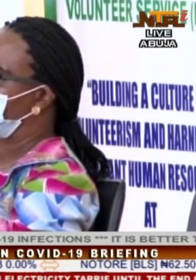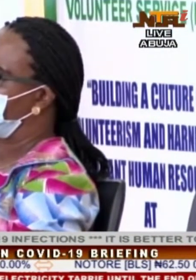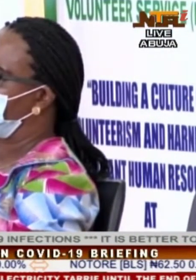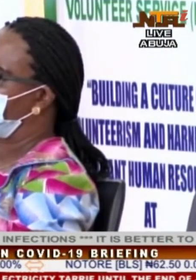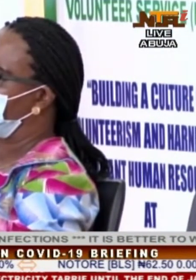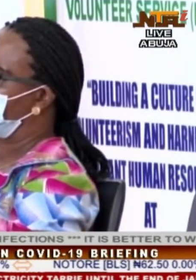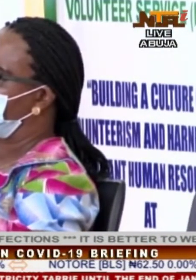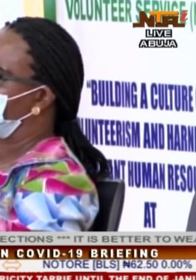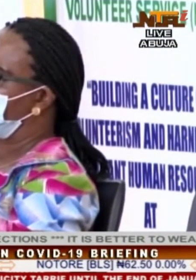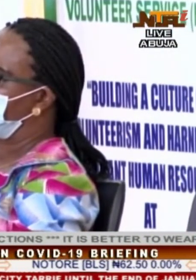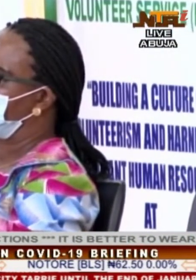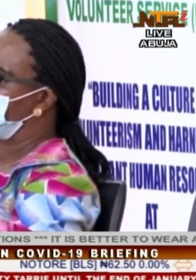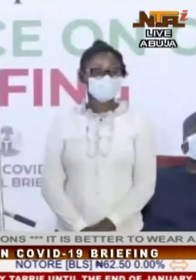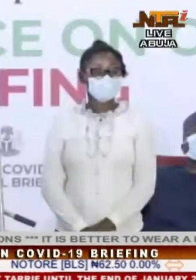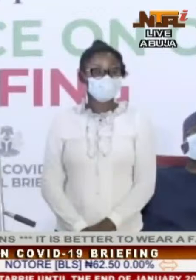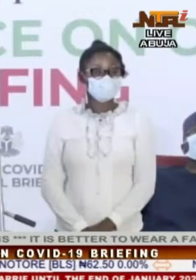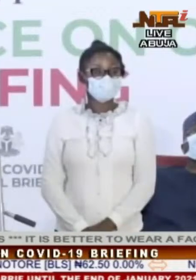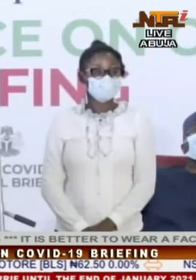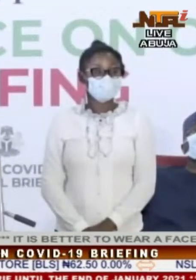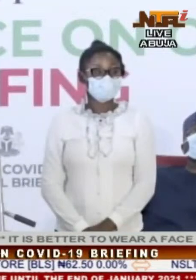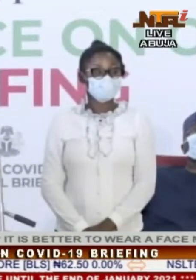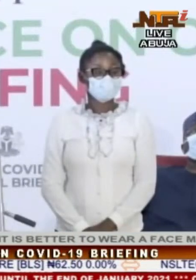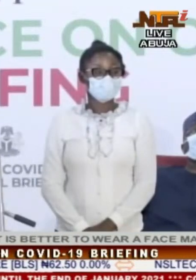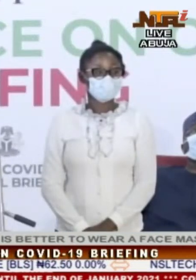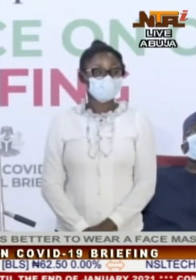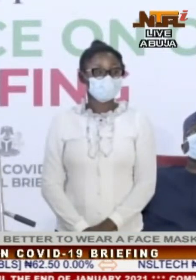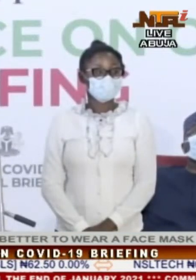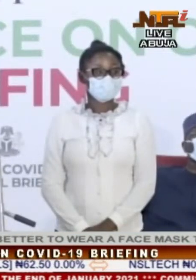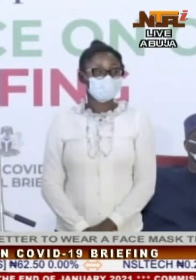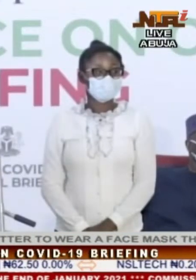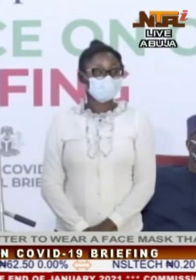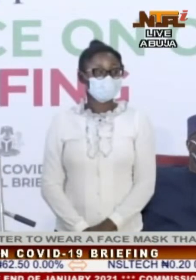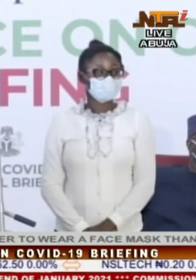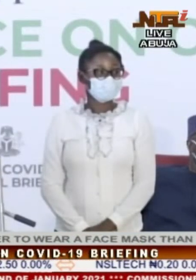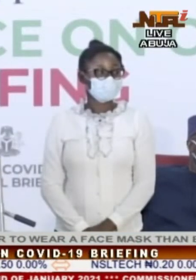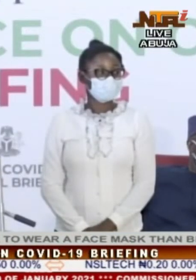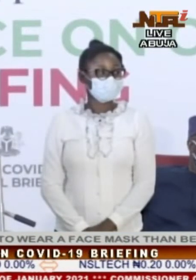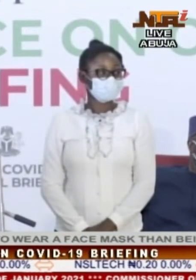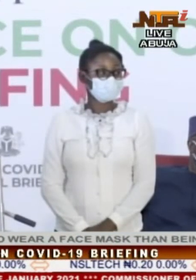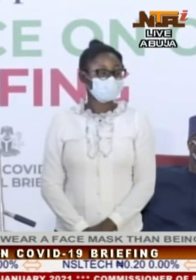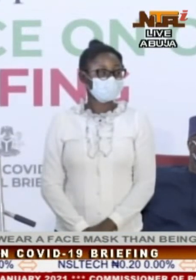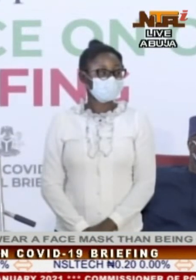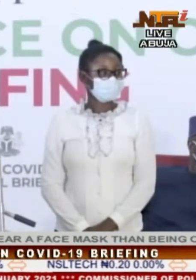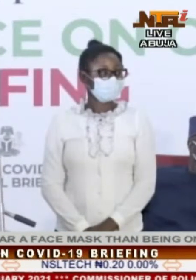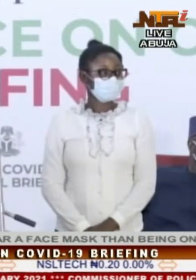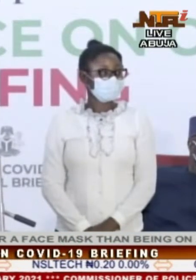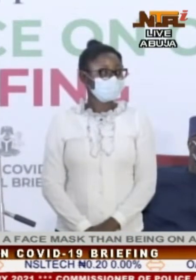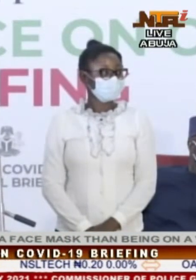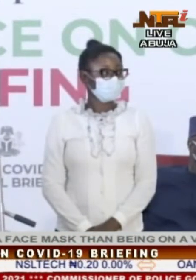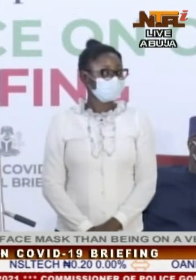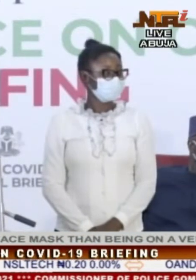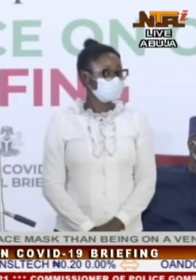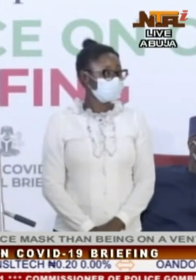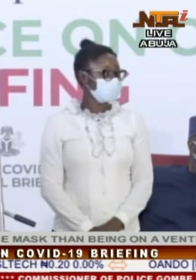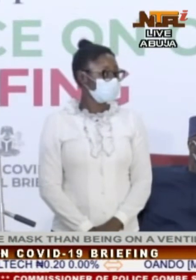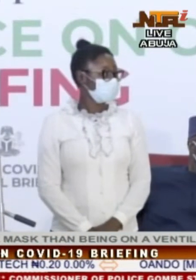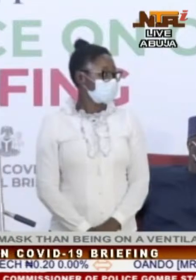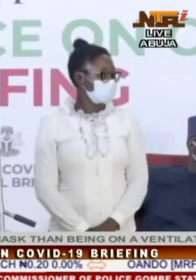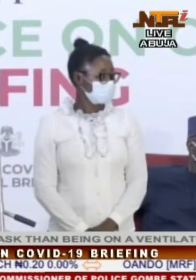yaduwa. Me yasa? Saboda rashin bin ƙa'idojin da aka gindaya. An